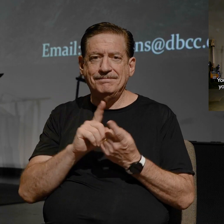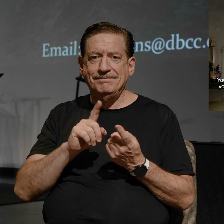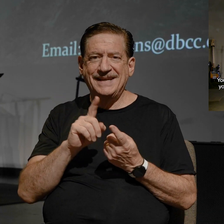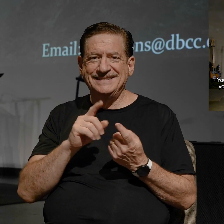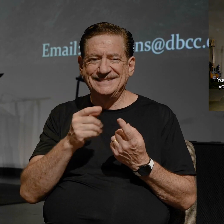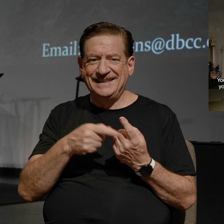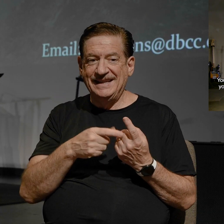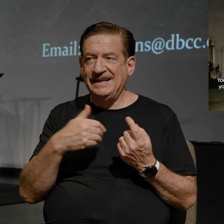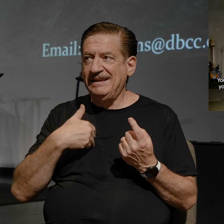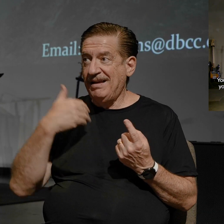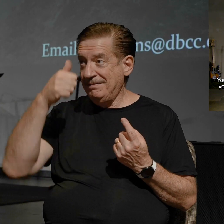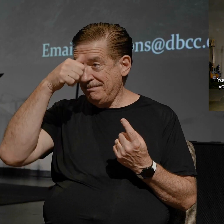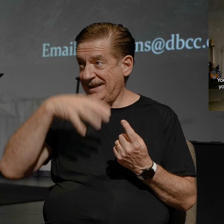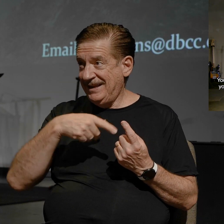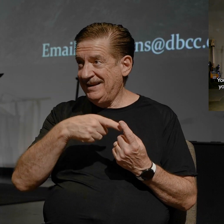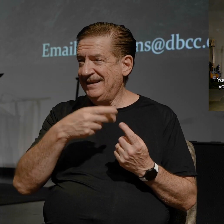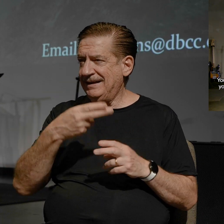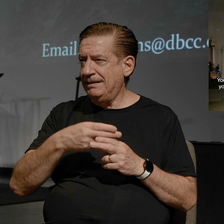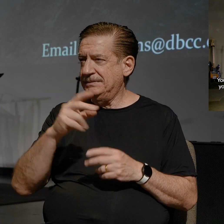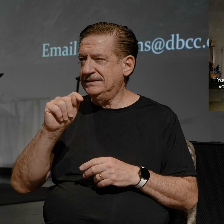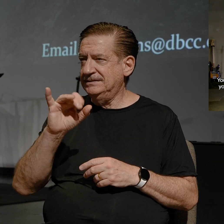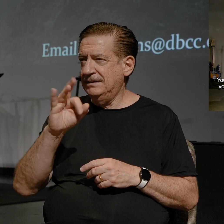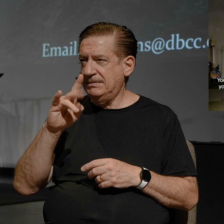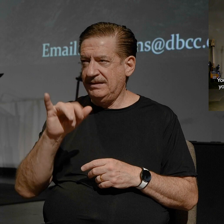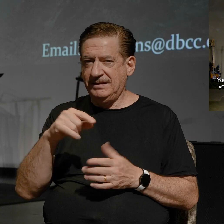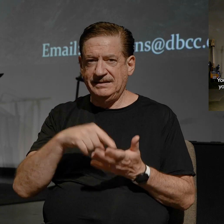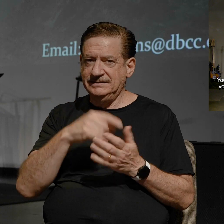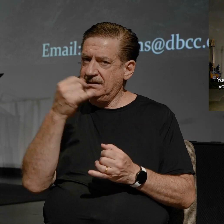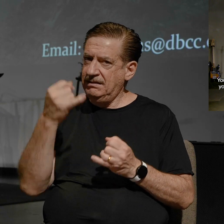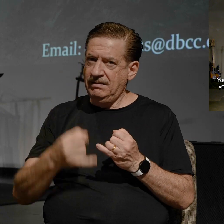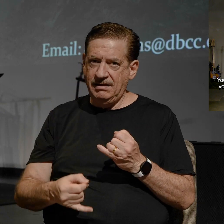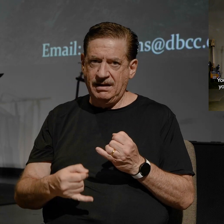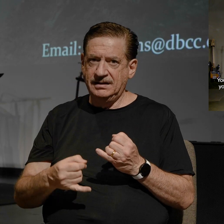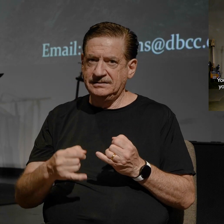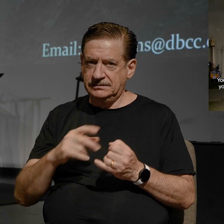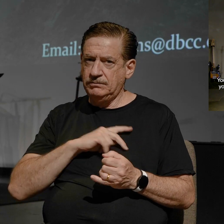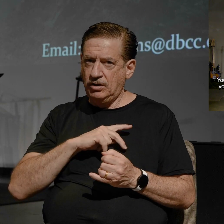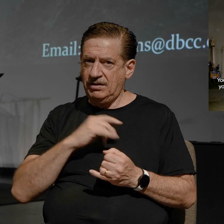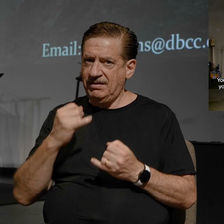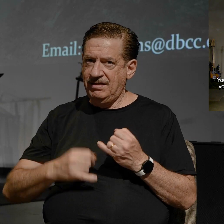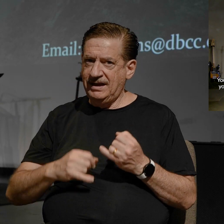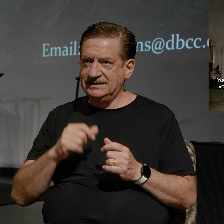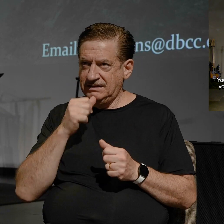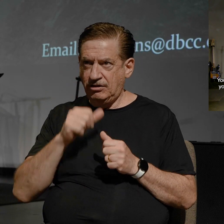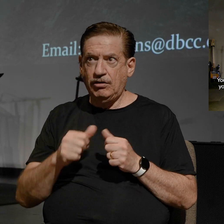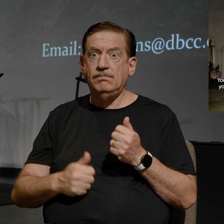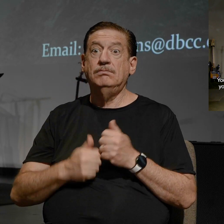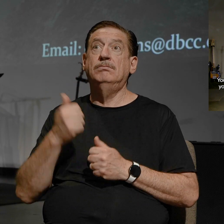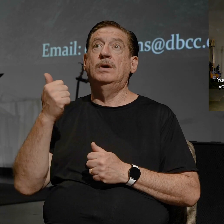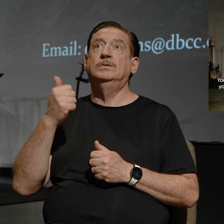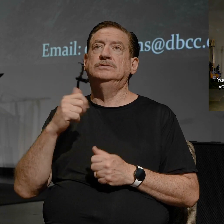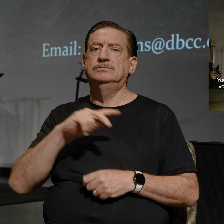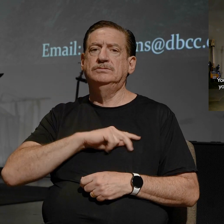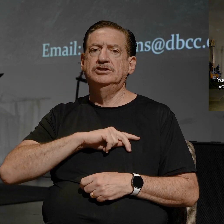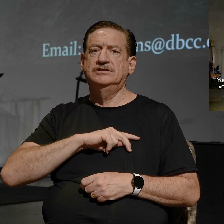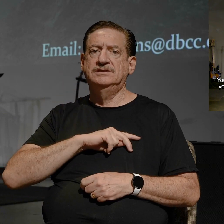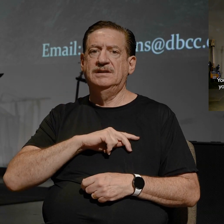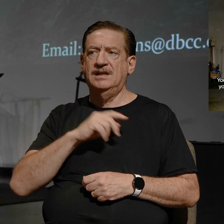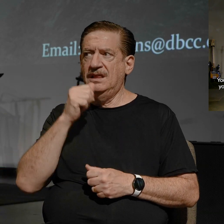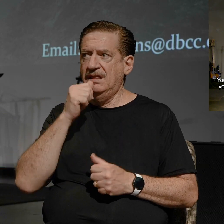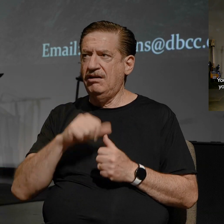named Timothy. So this is Paul's last letter. It's his most personal letter. I've often thought about this letter